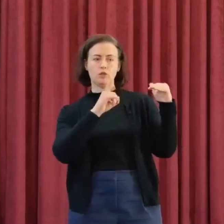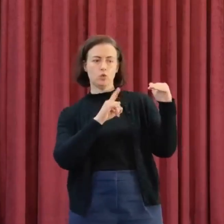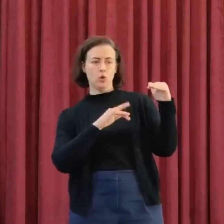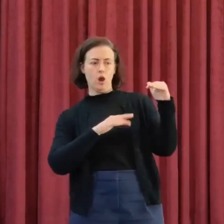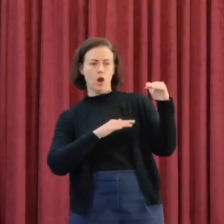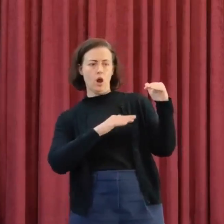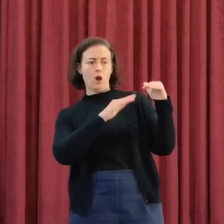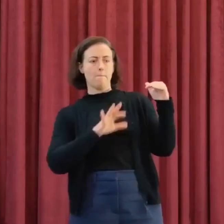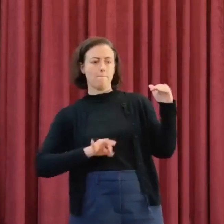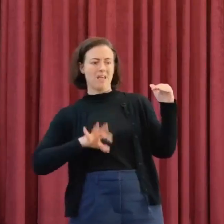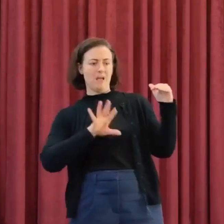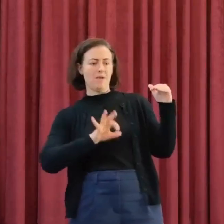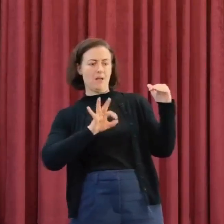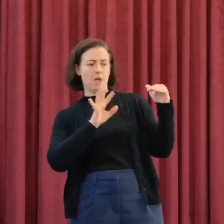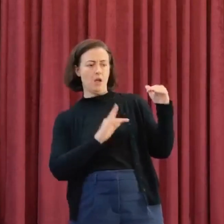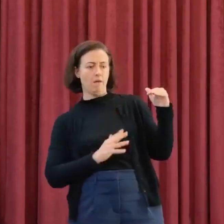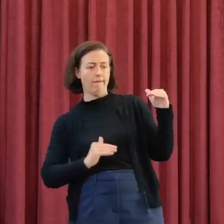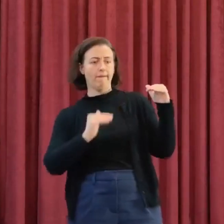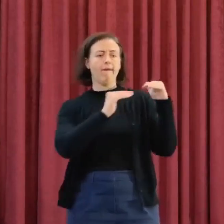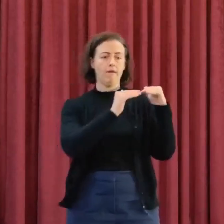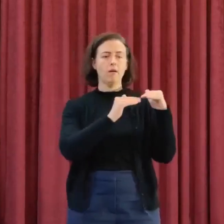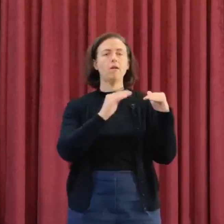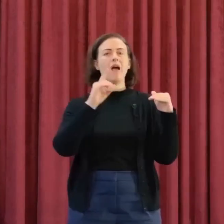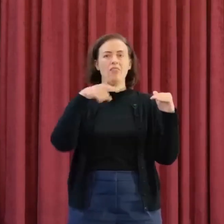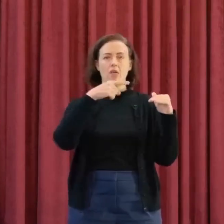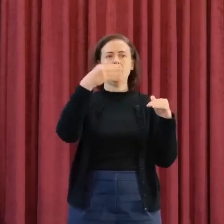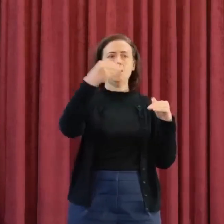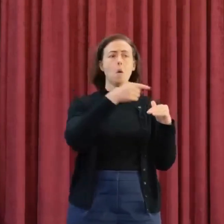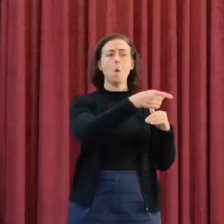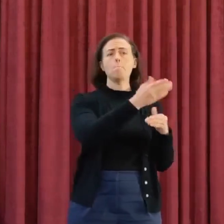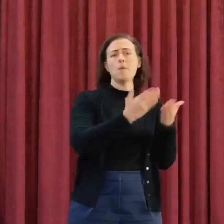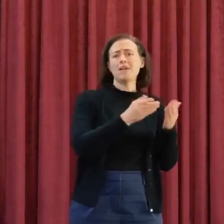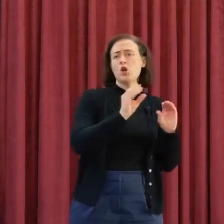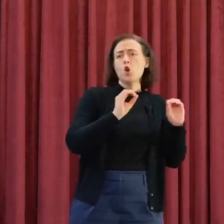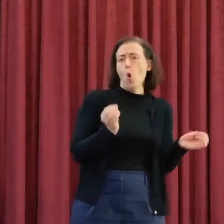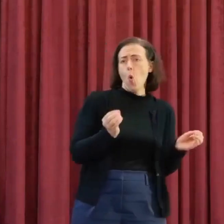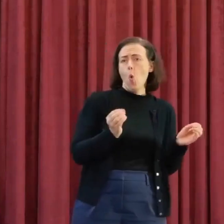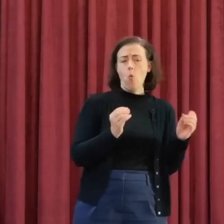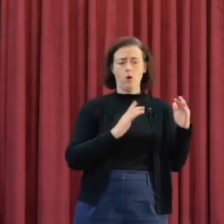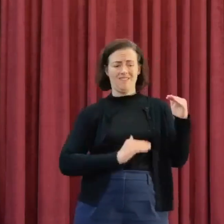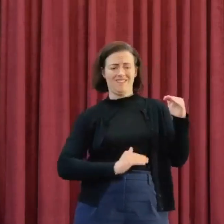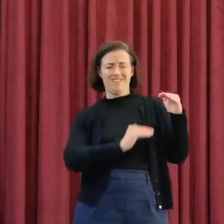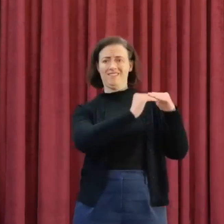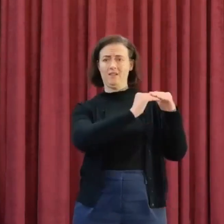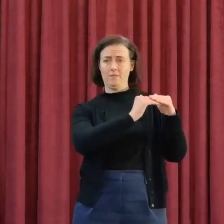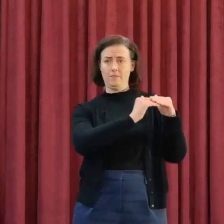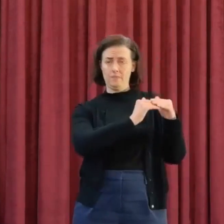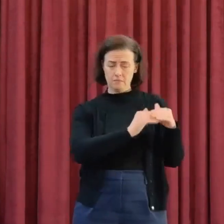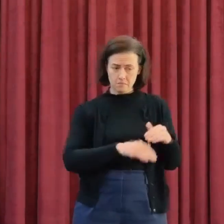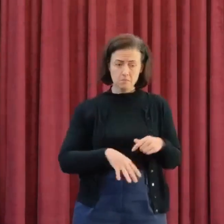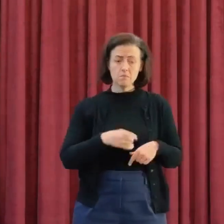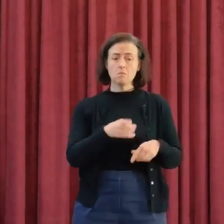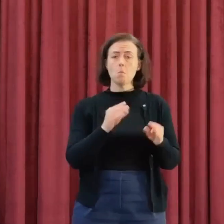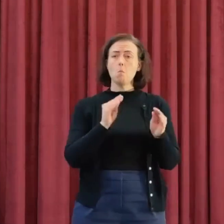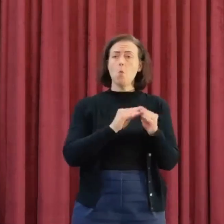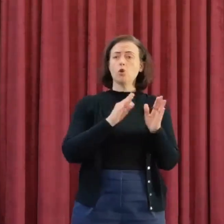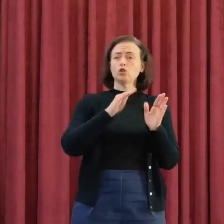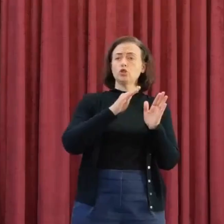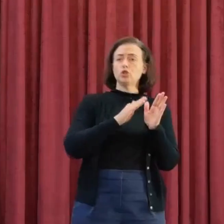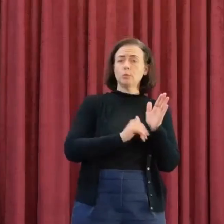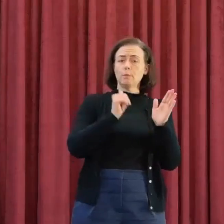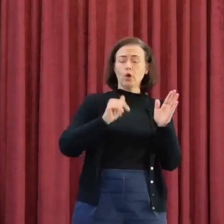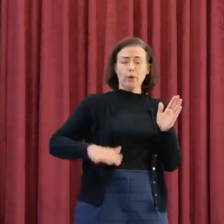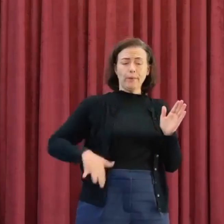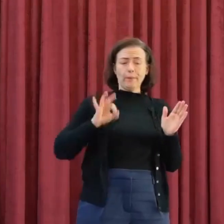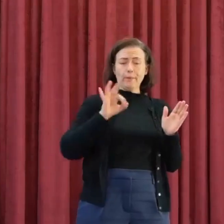no deductibles, and they may have cheaper drug out-of-pocket costs, like for